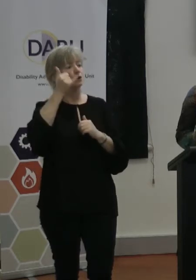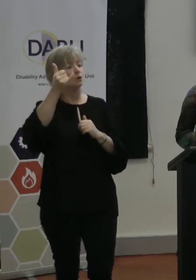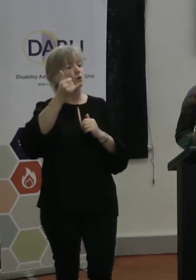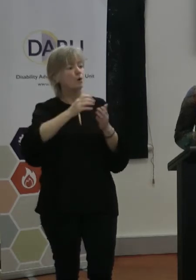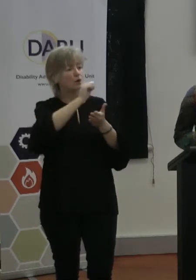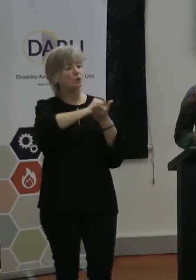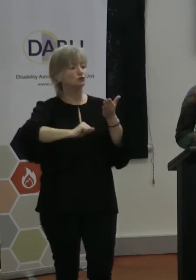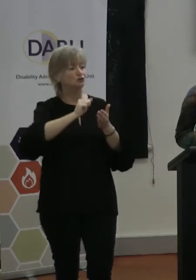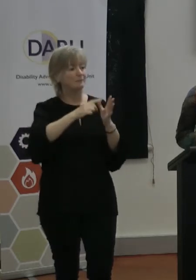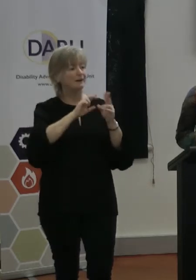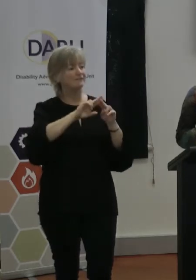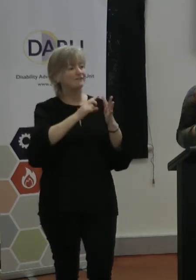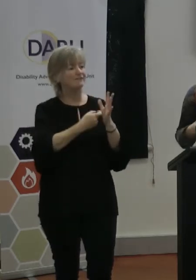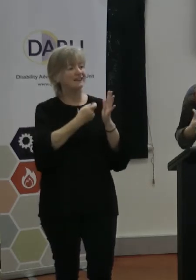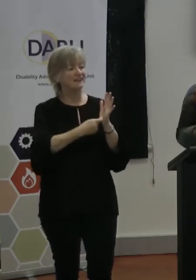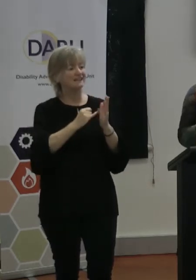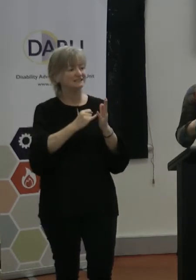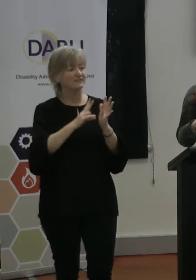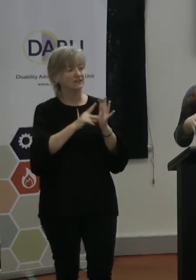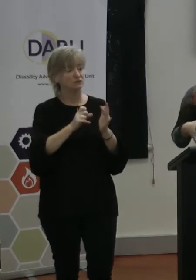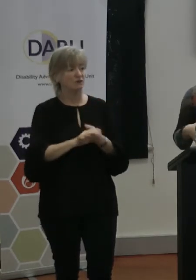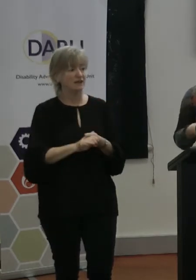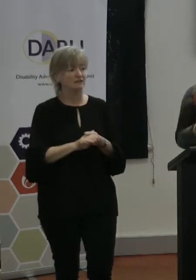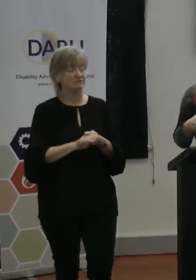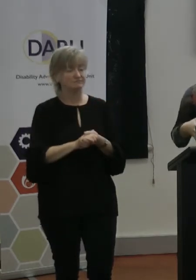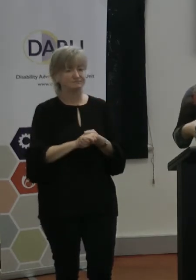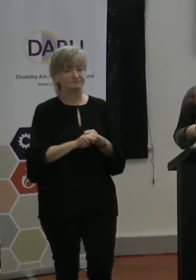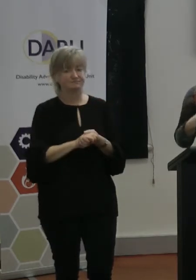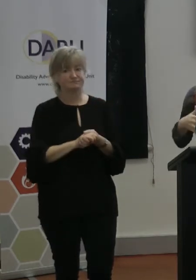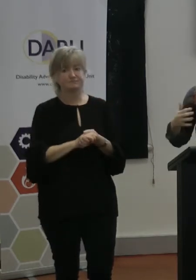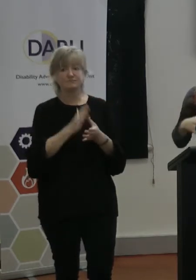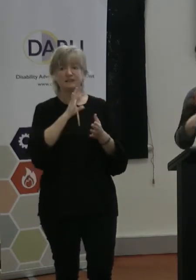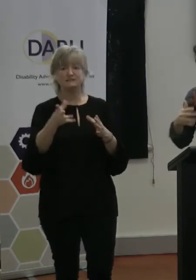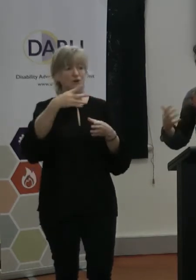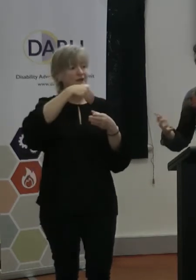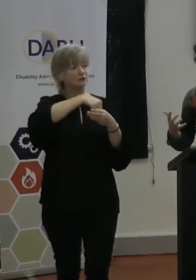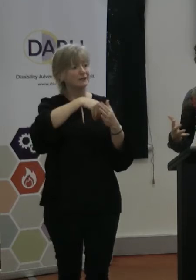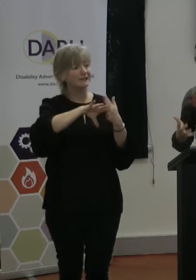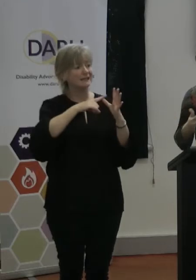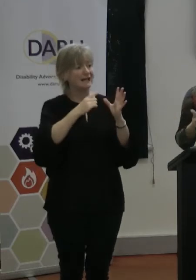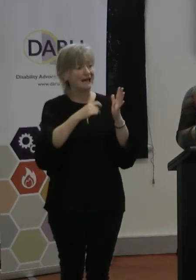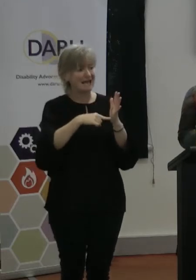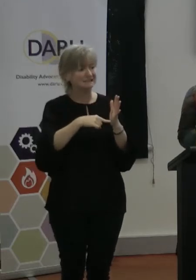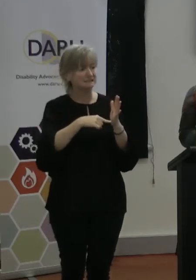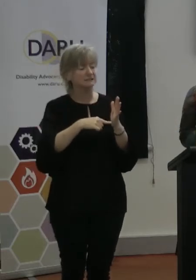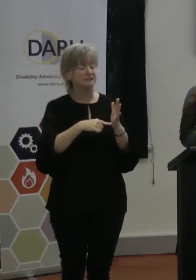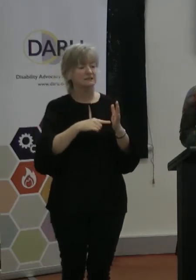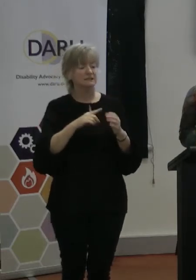a call. Like I said, it's not written into kind of the Act about there's no test of capacity,